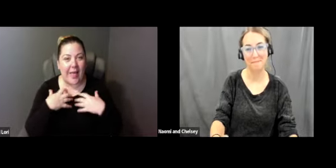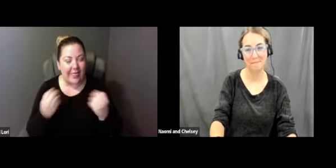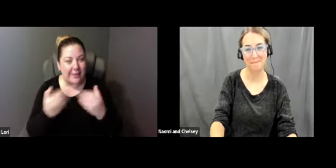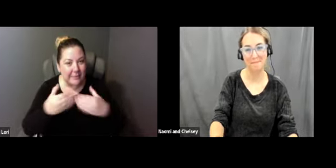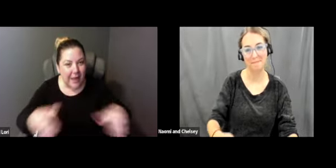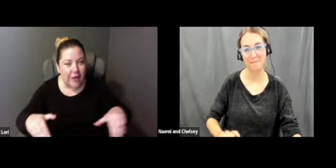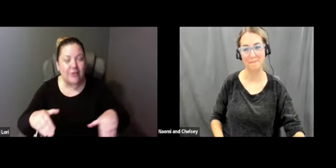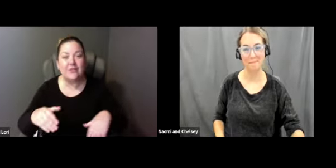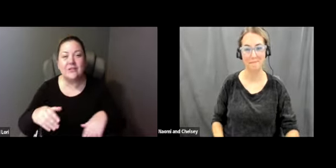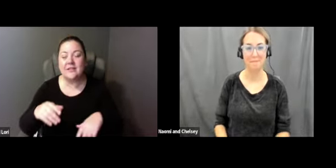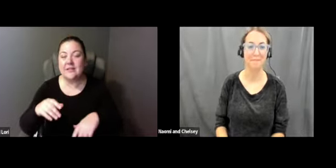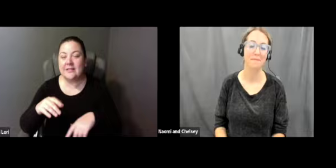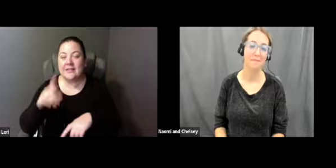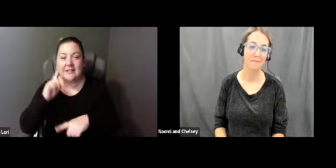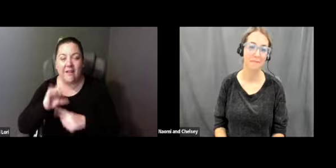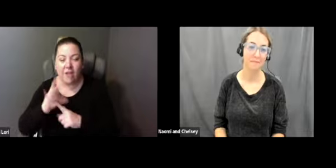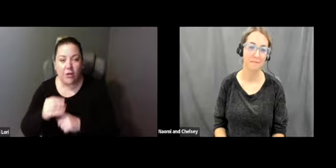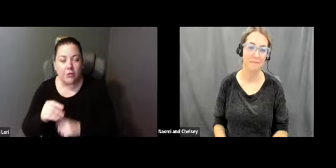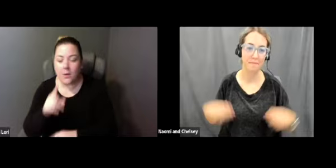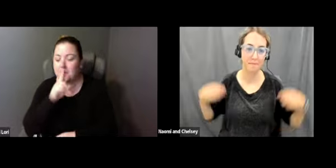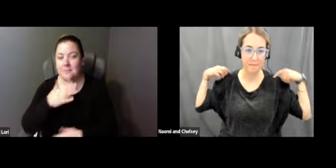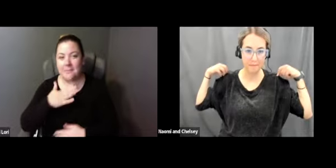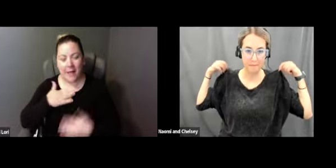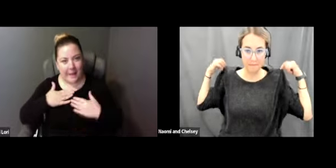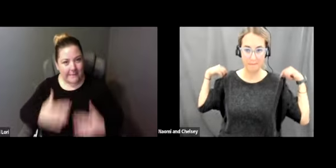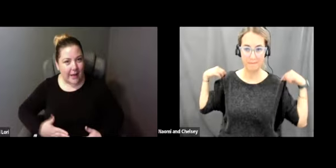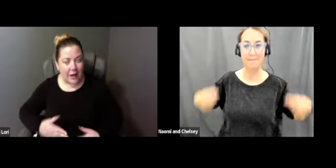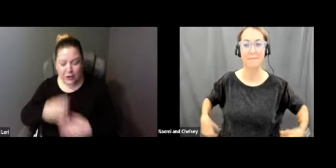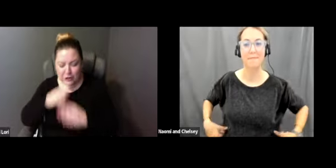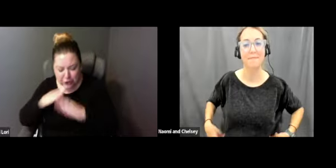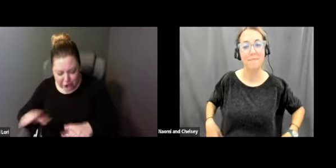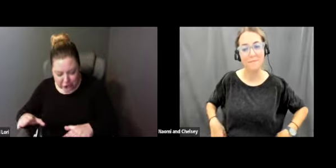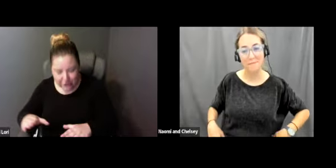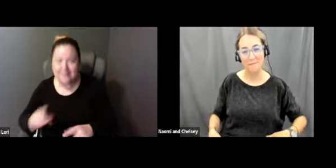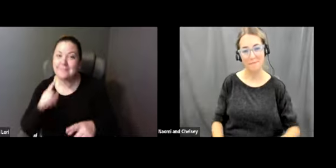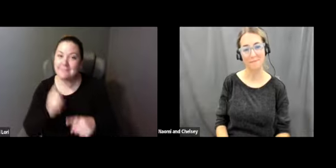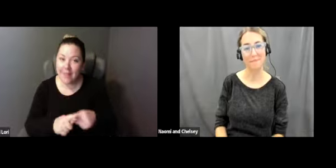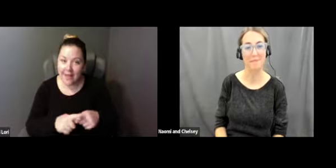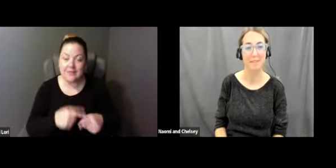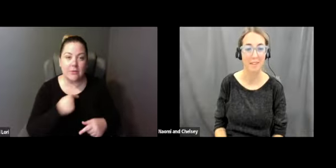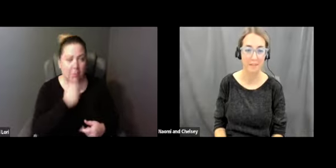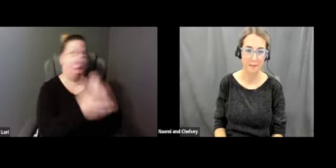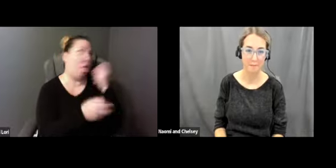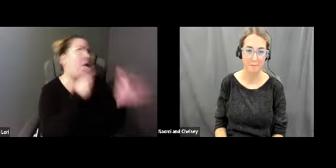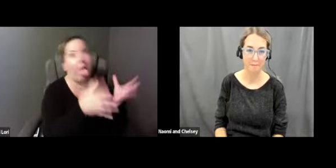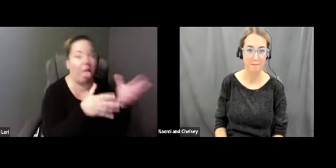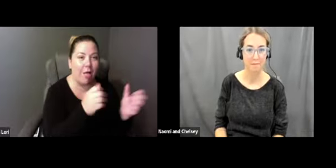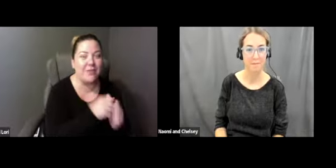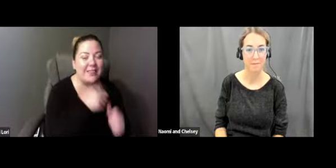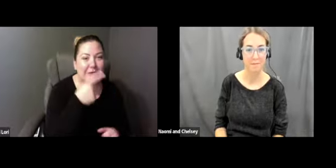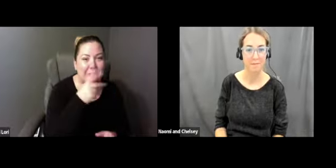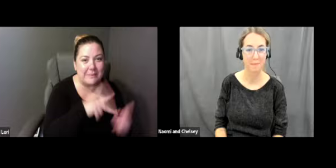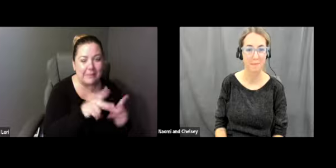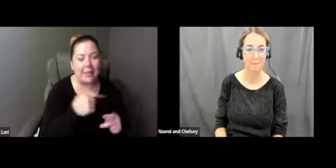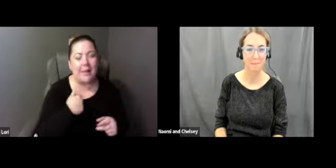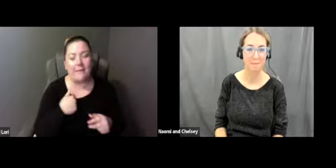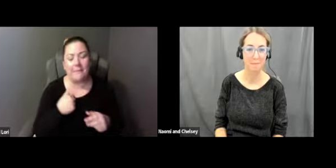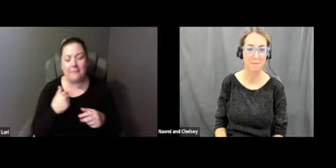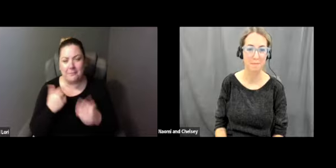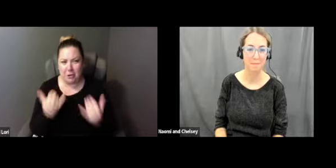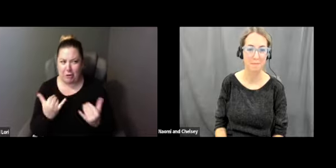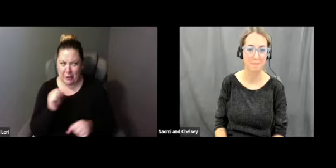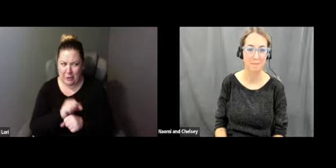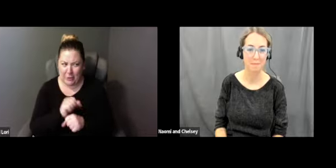create boundaries on not saying too many things to hearing people, right? So I'm working on that. Naomi here, and I'm so glad